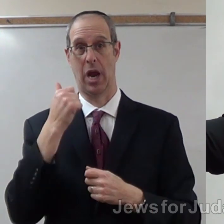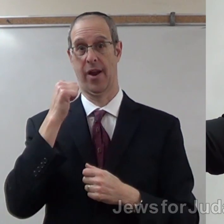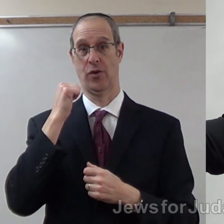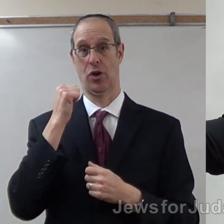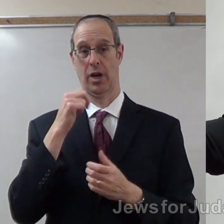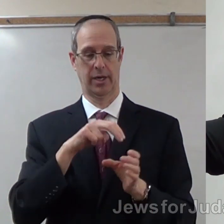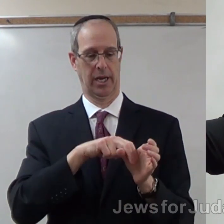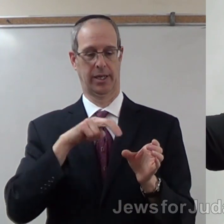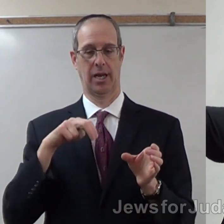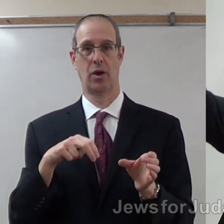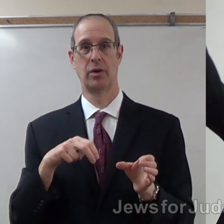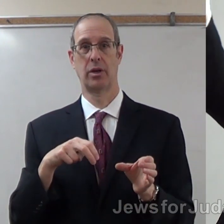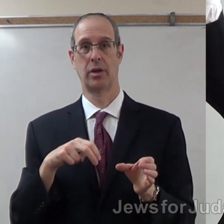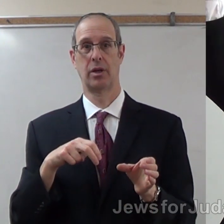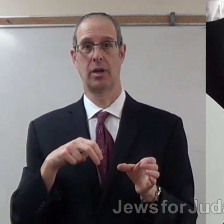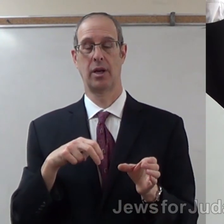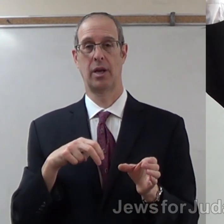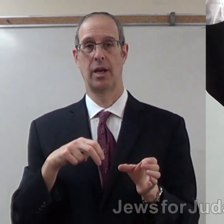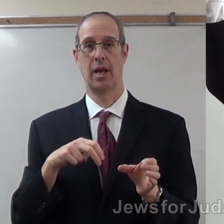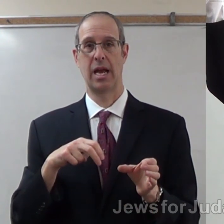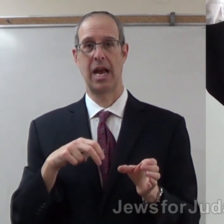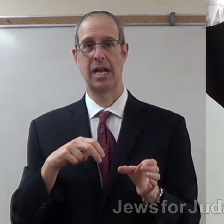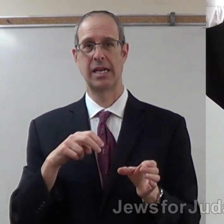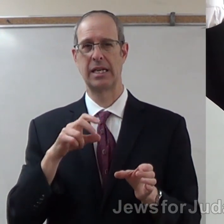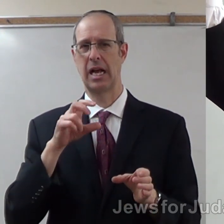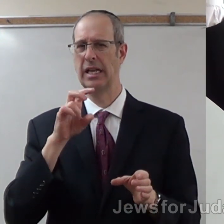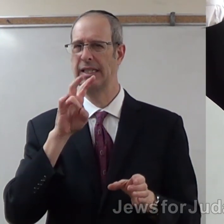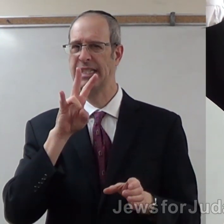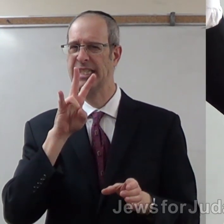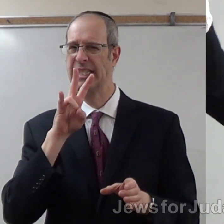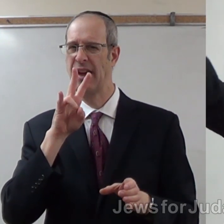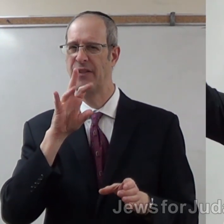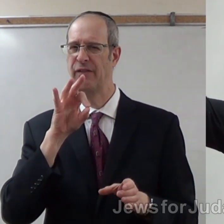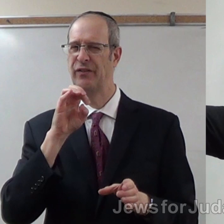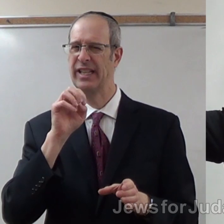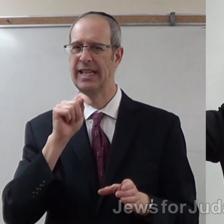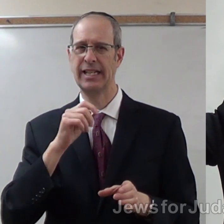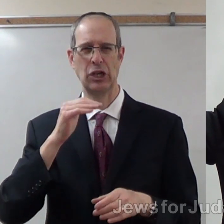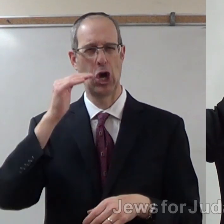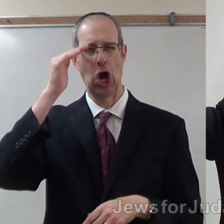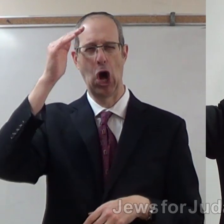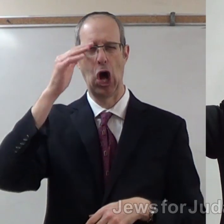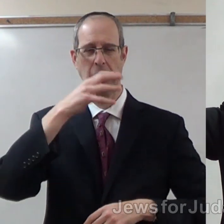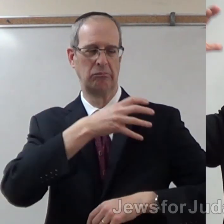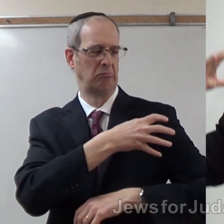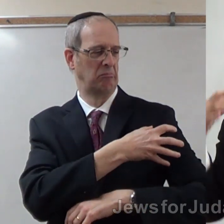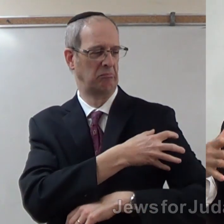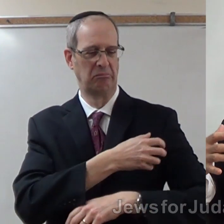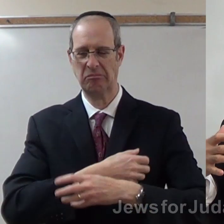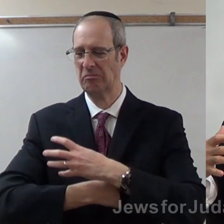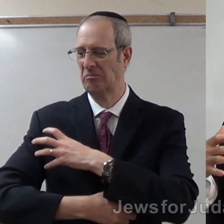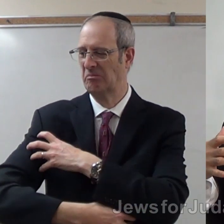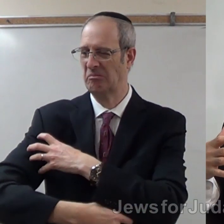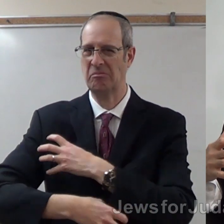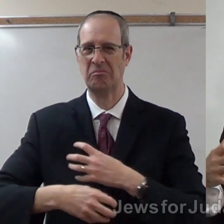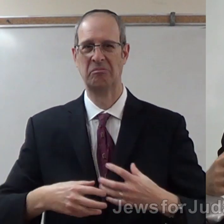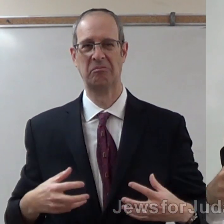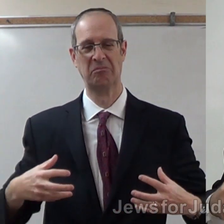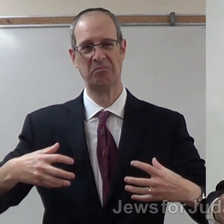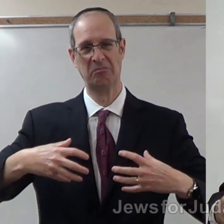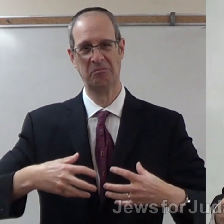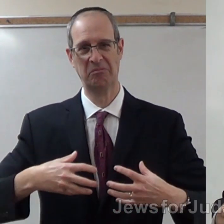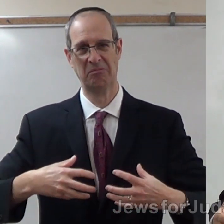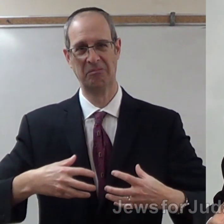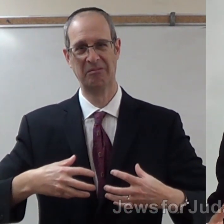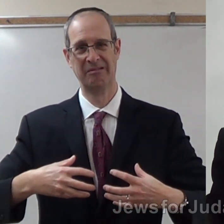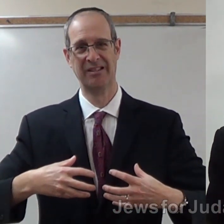gets out and he's 7 feet tall. And he has muscles on top of his muscles.